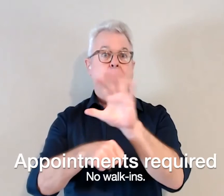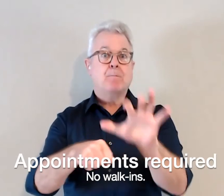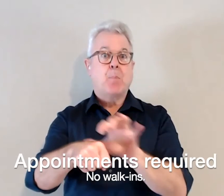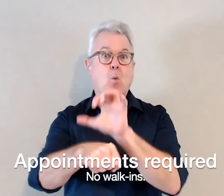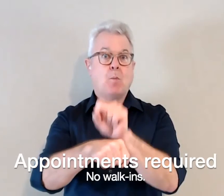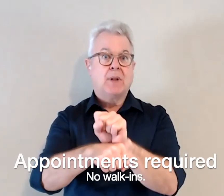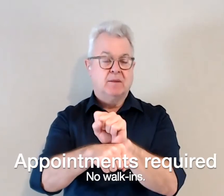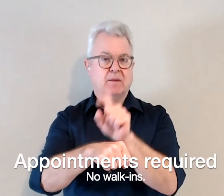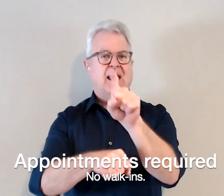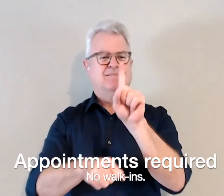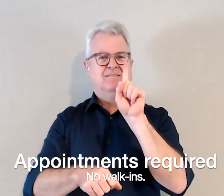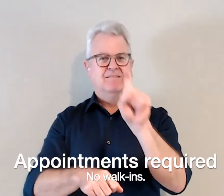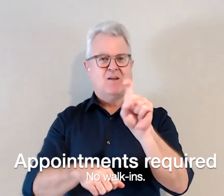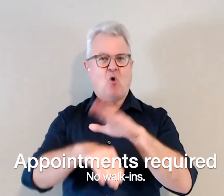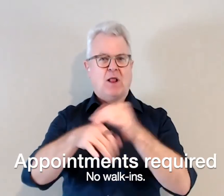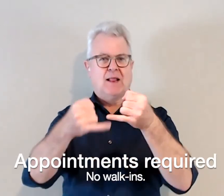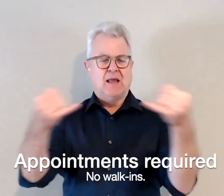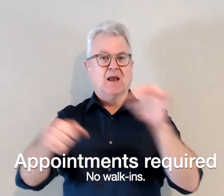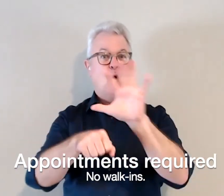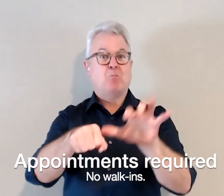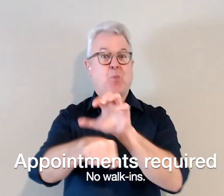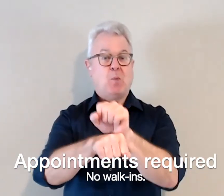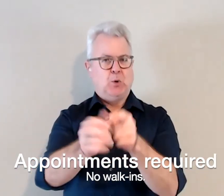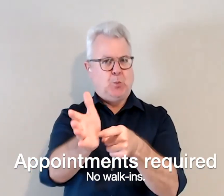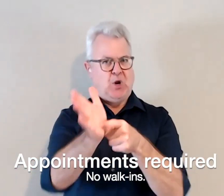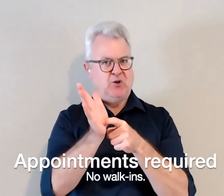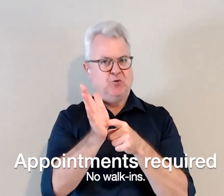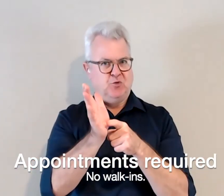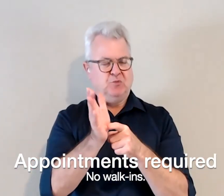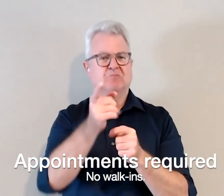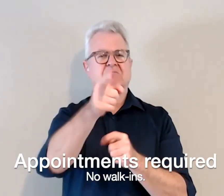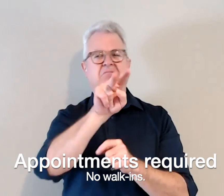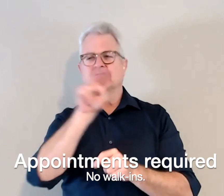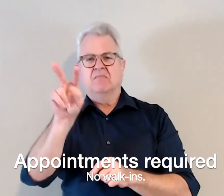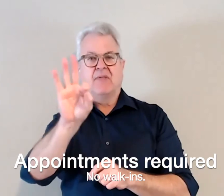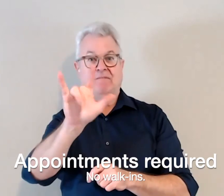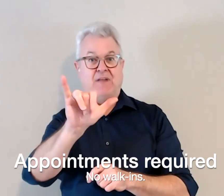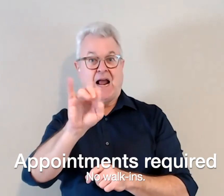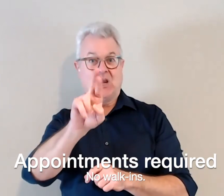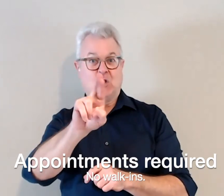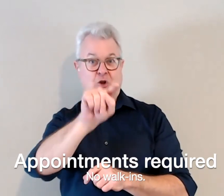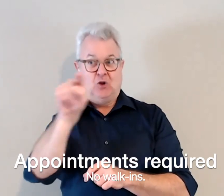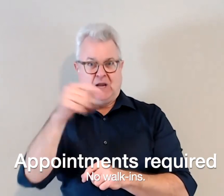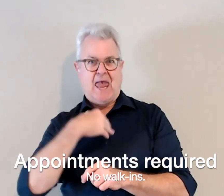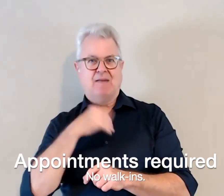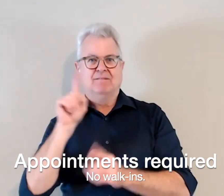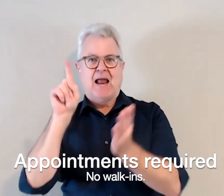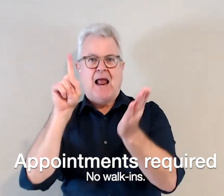And one more thing, you must make an appointment online. It is not a walk-in. Okay, so on